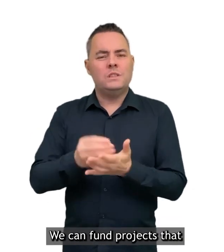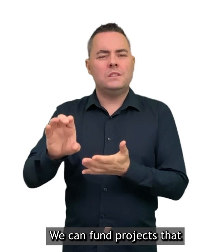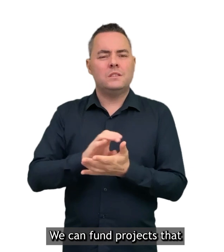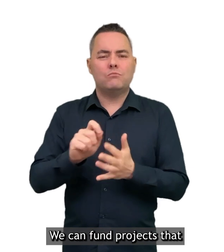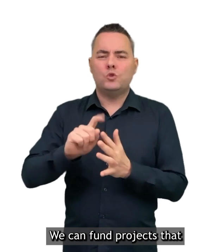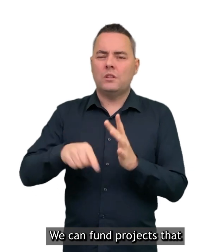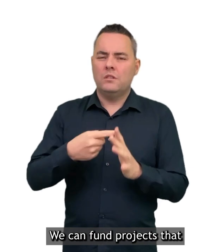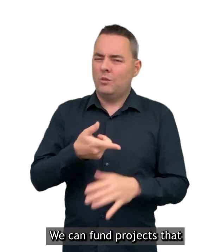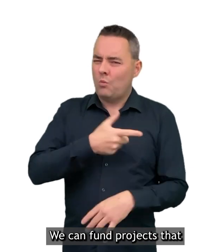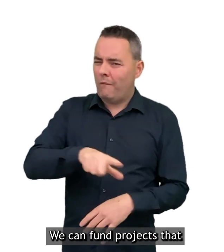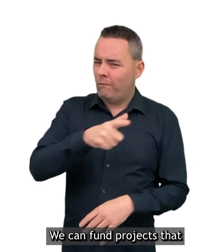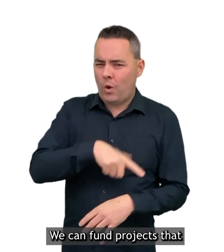We can fund projects that